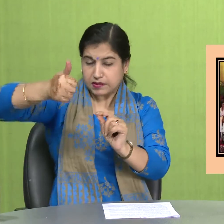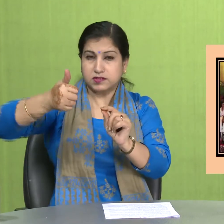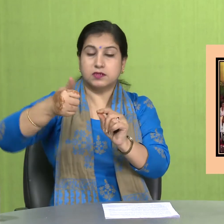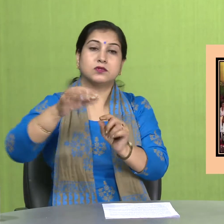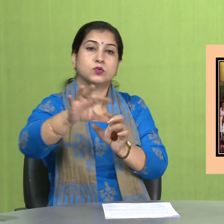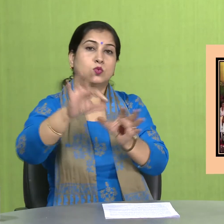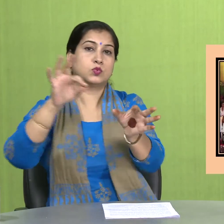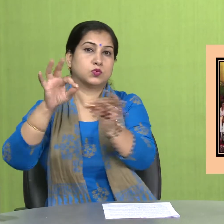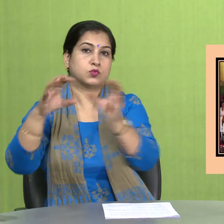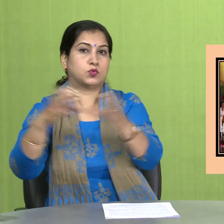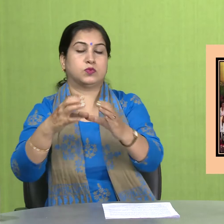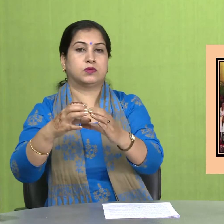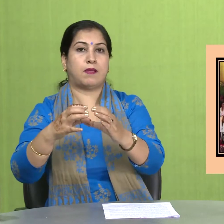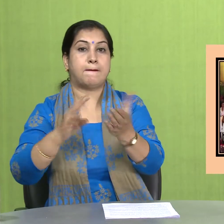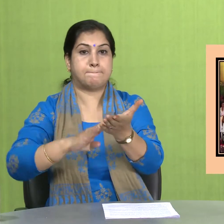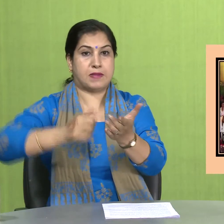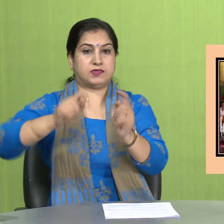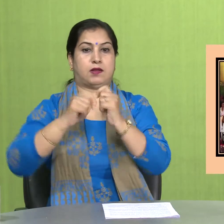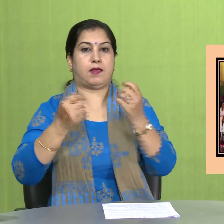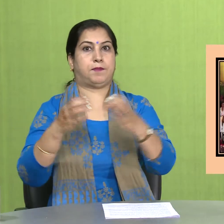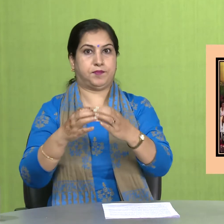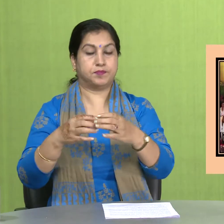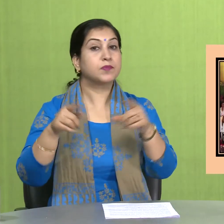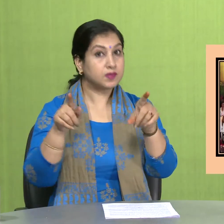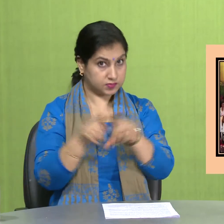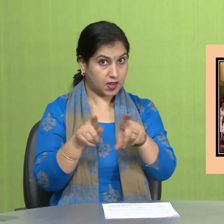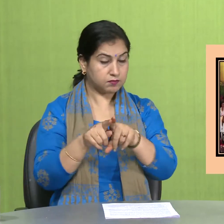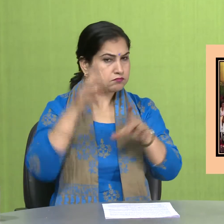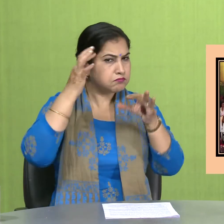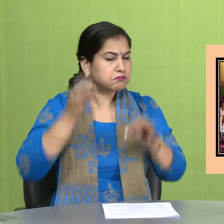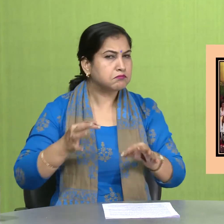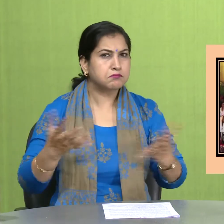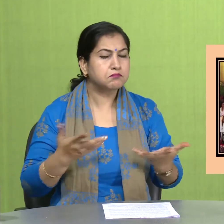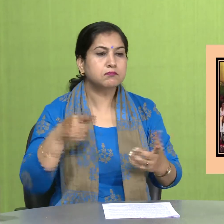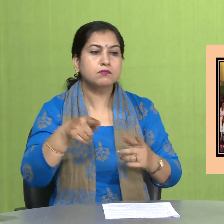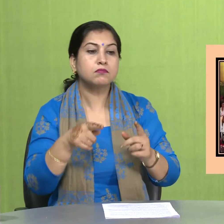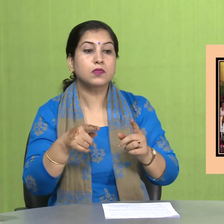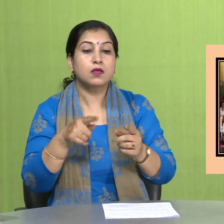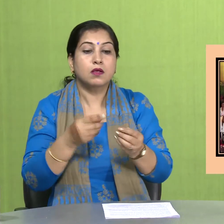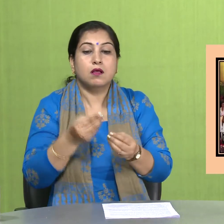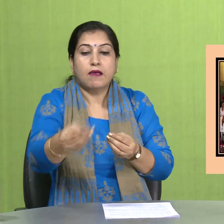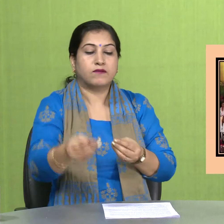Ministers and also decides their department.